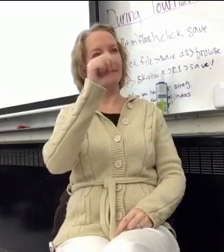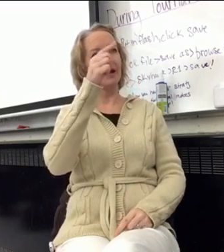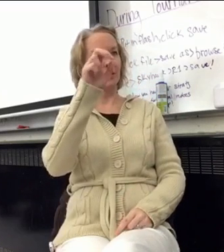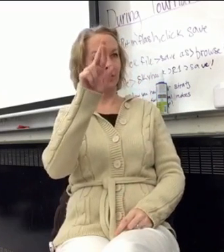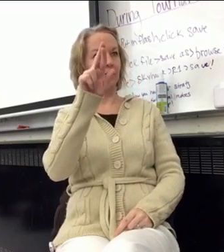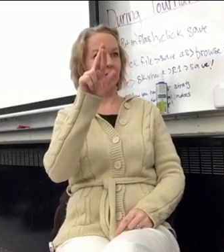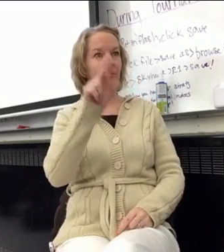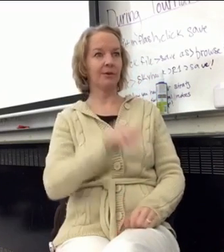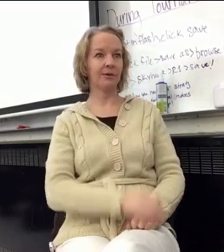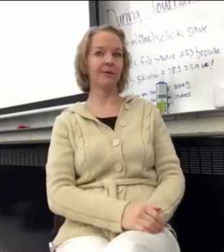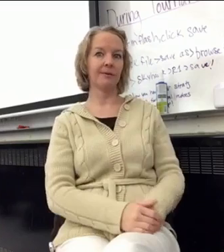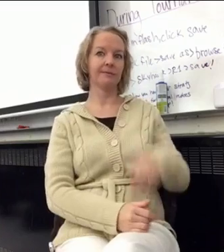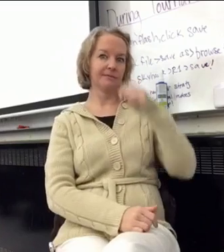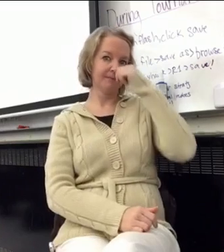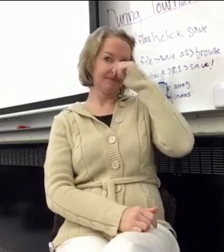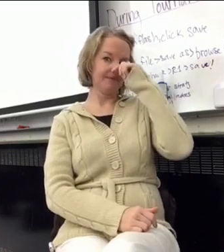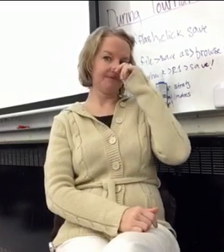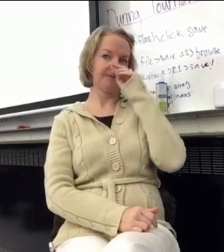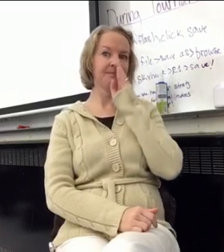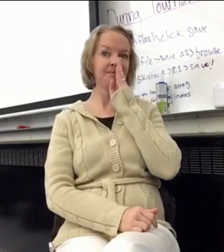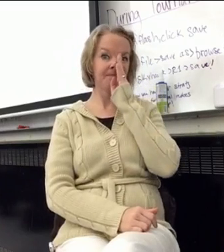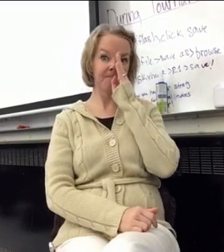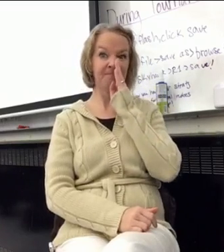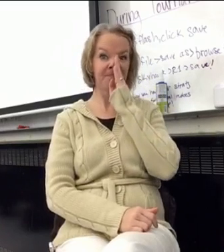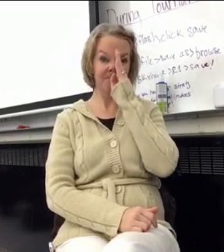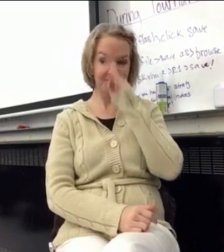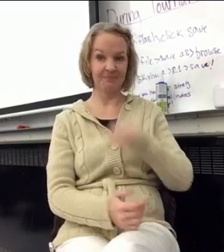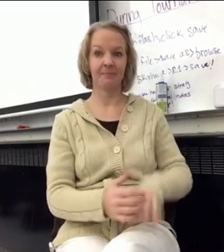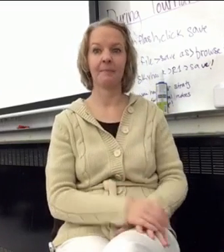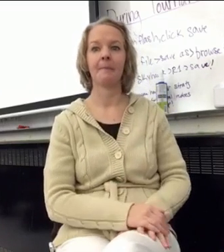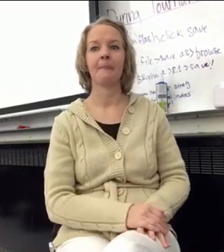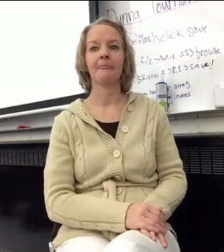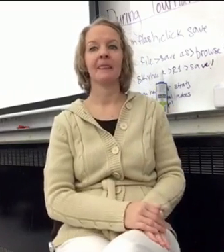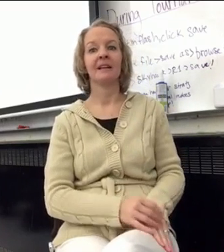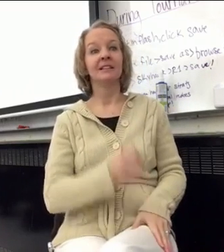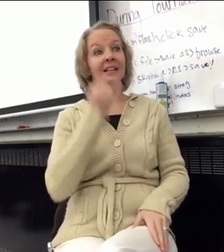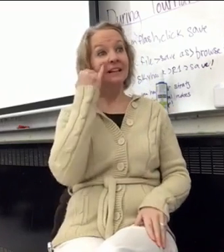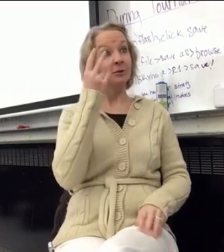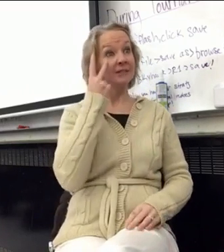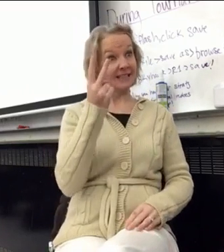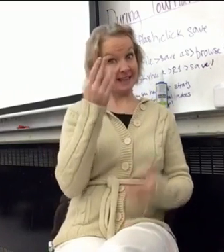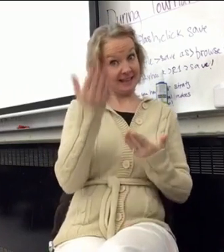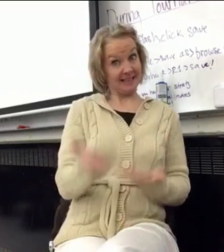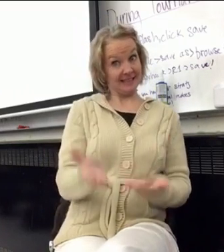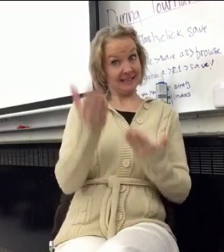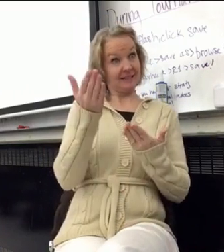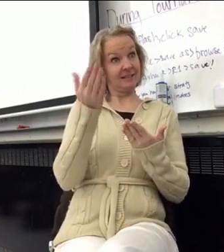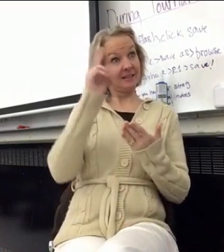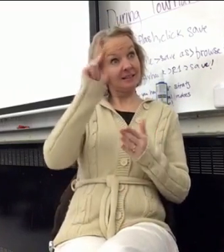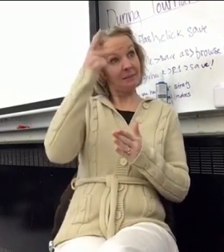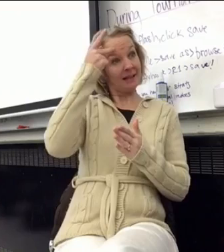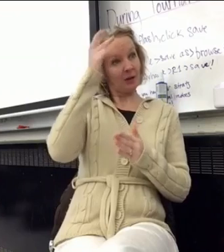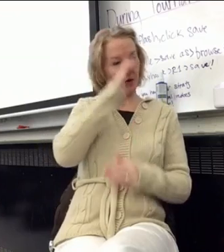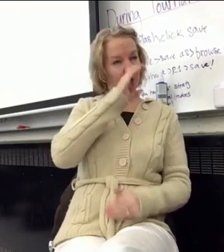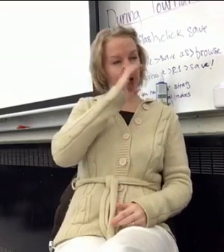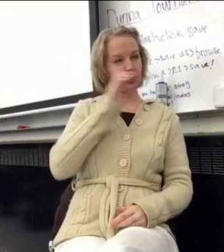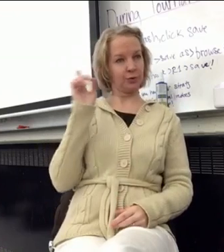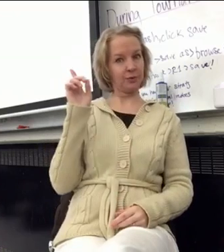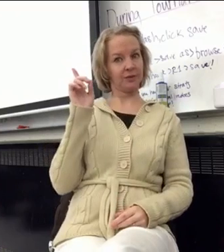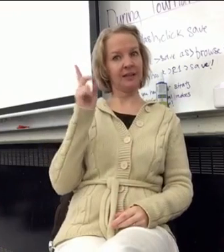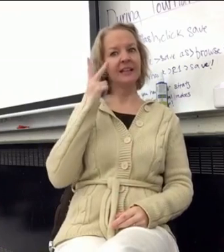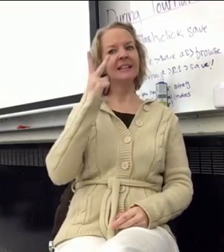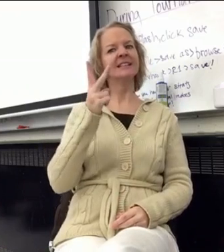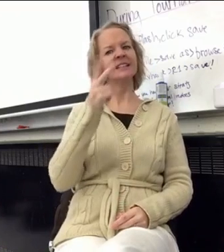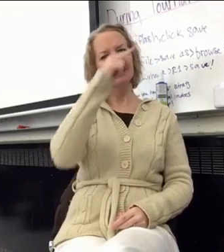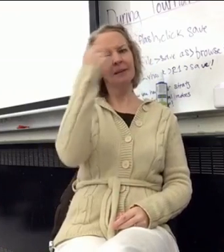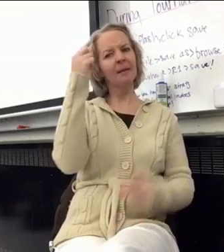you will star the term carpetbagger. Now, if you see this right here, this is a political cartoon. So you have the